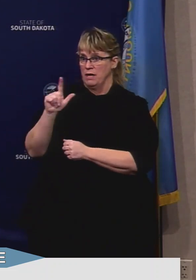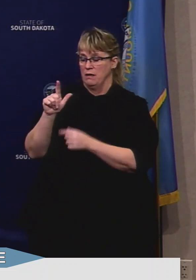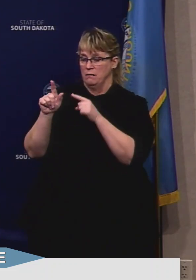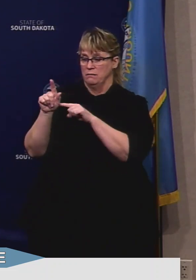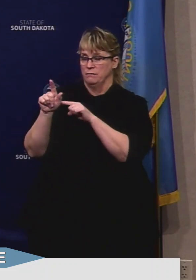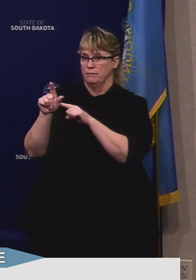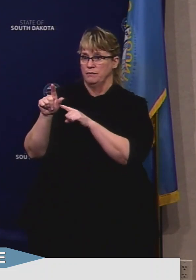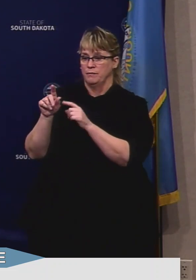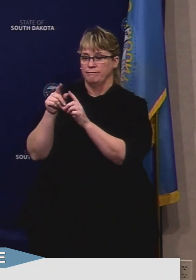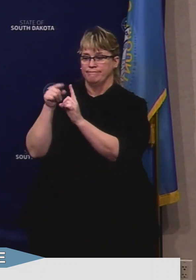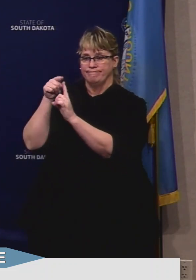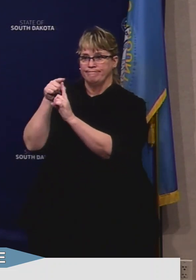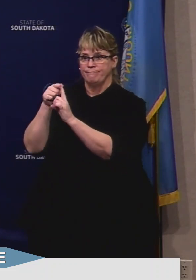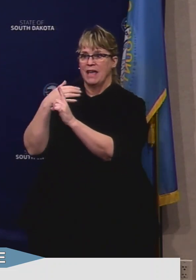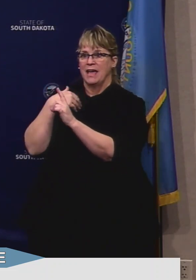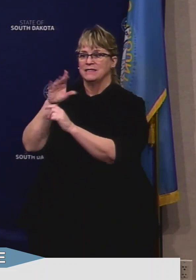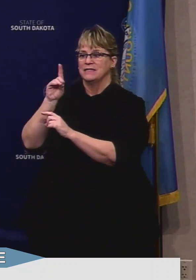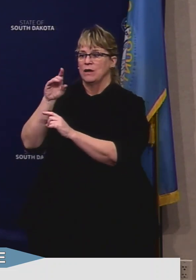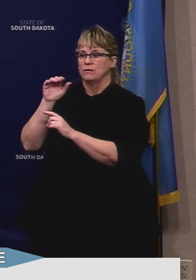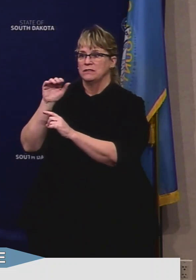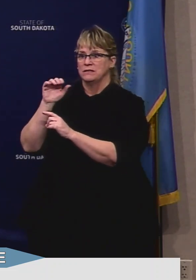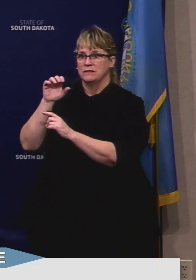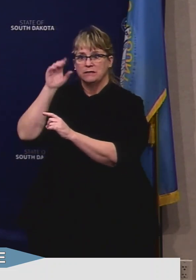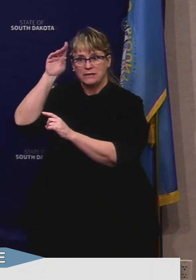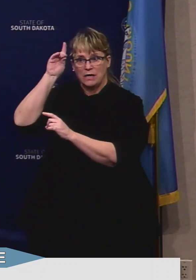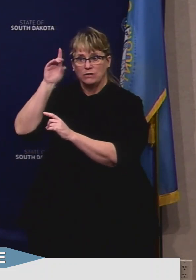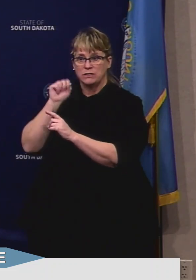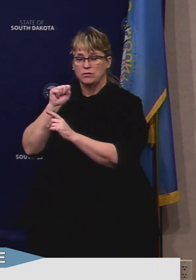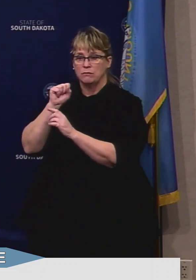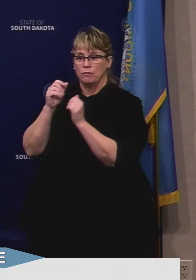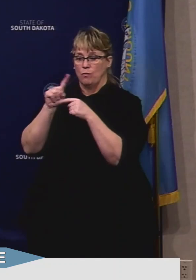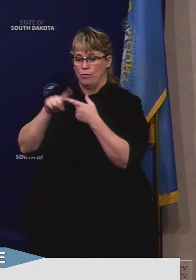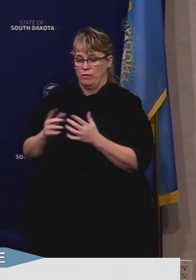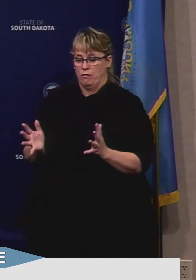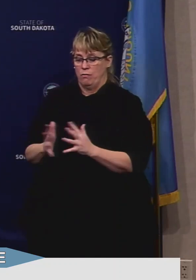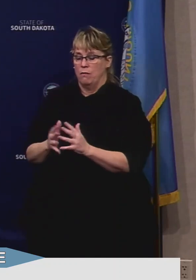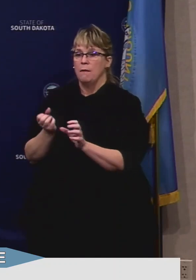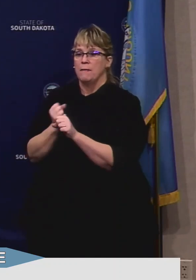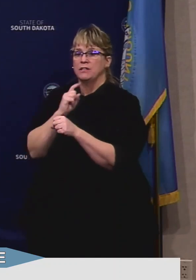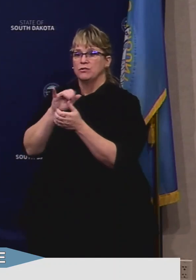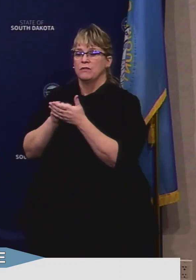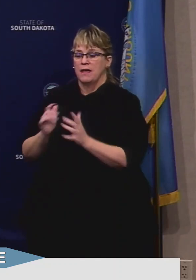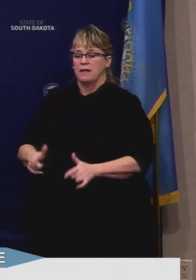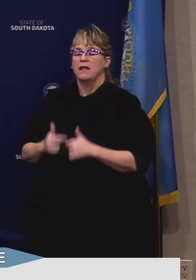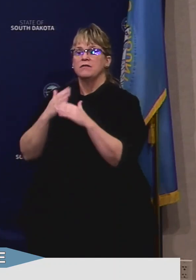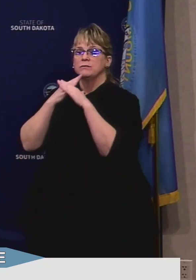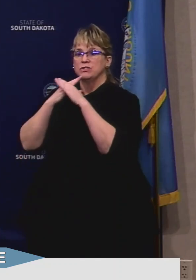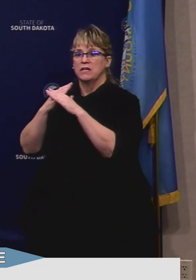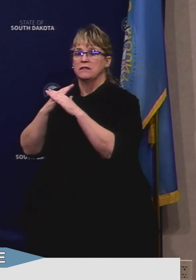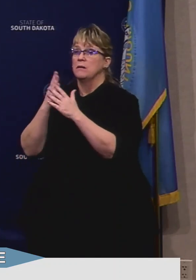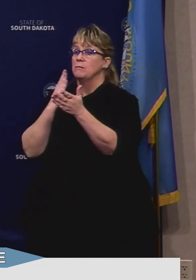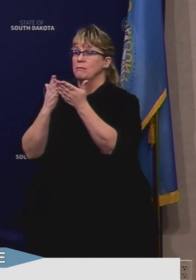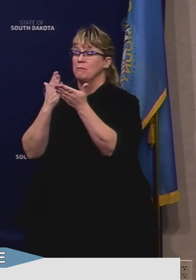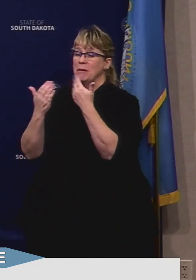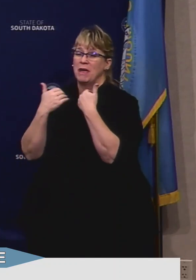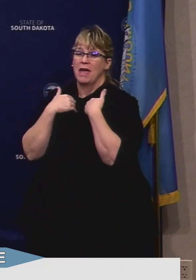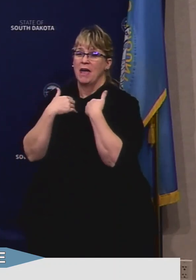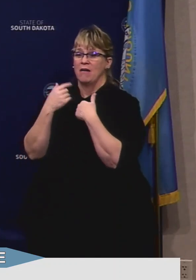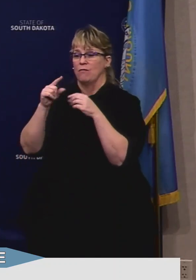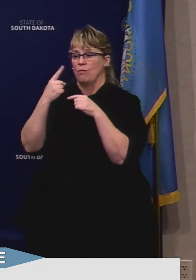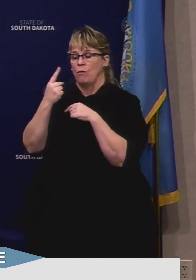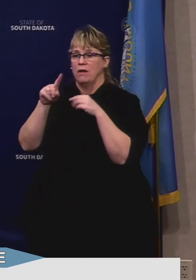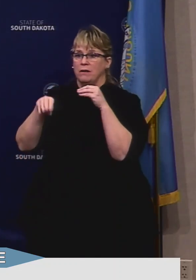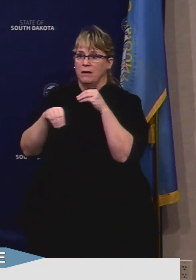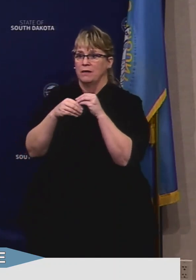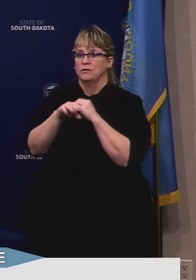with a Down syndrome diagnosis during pregnancy and ensures that that life is protected even though it may have an extra